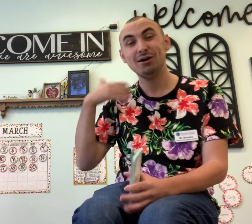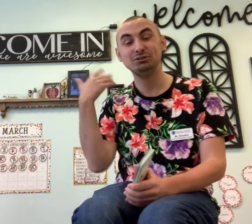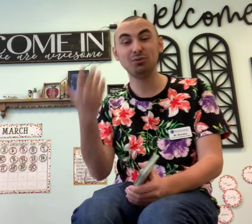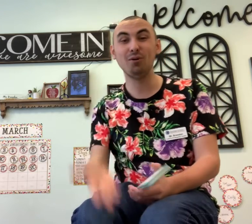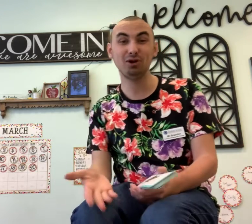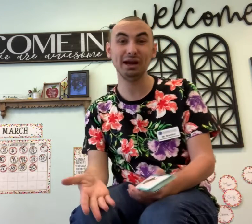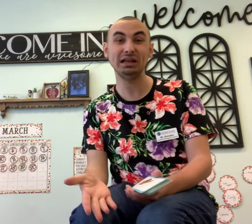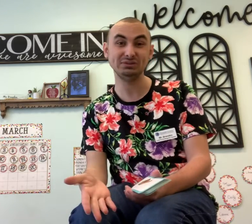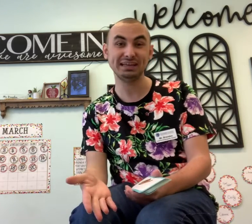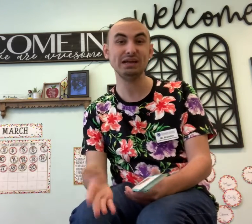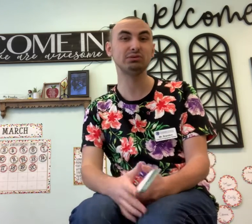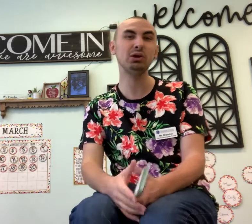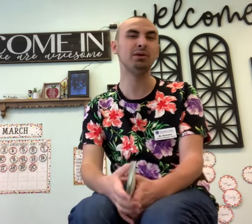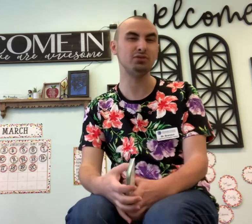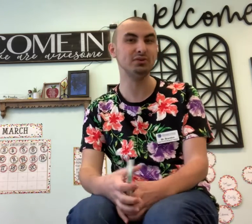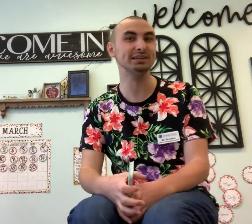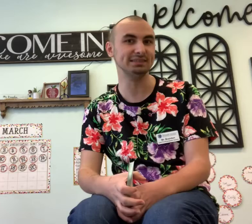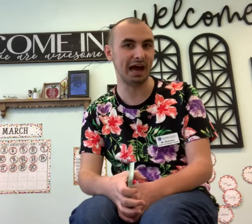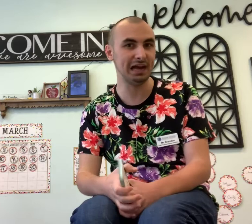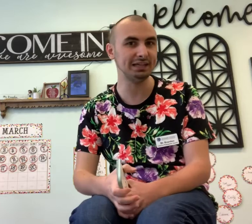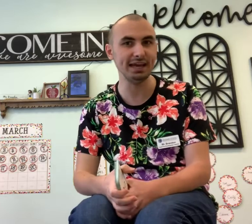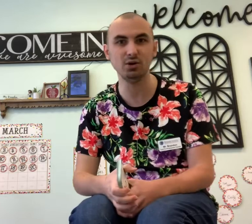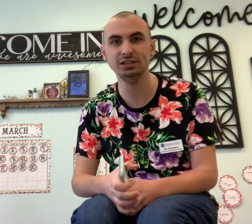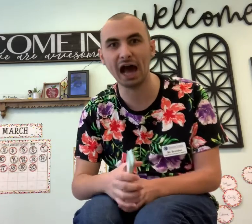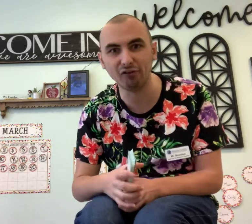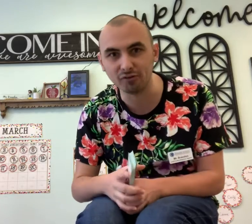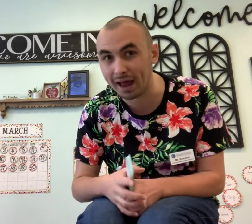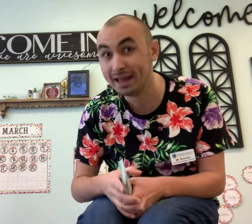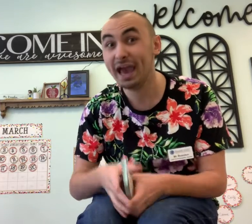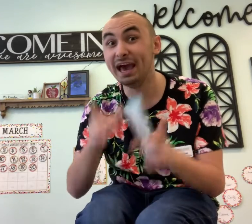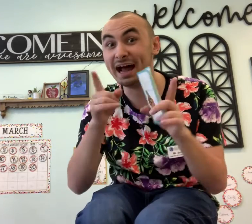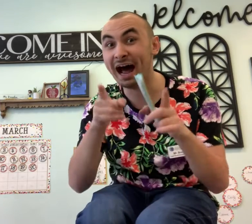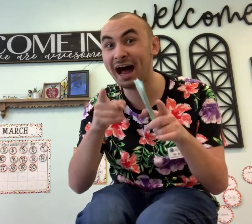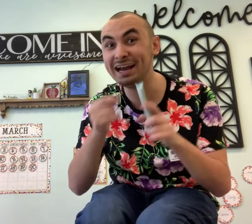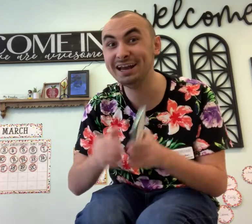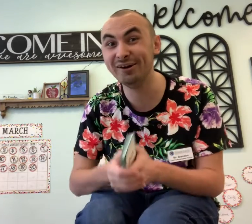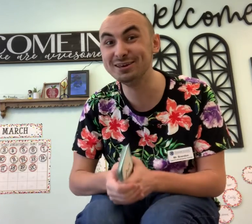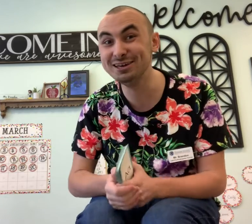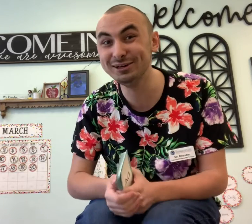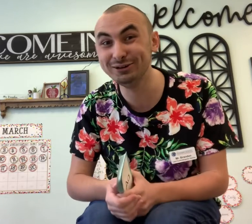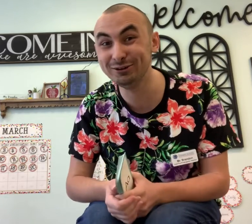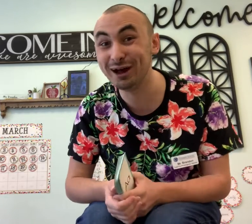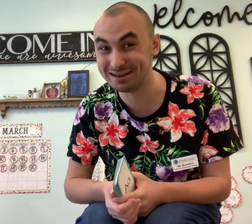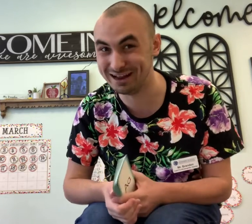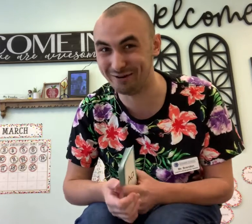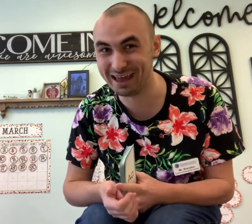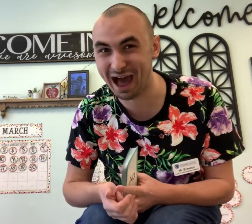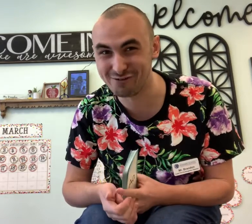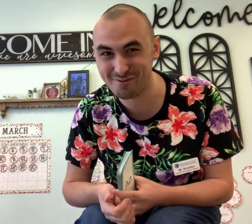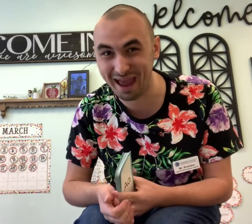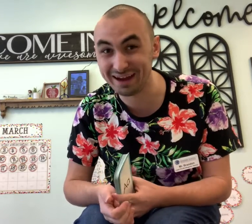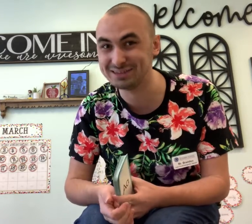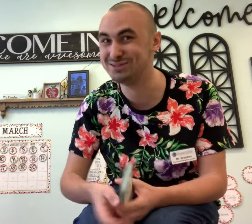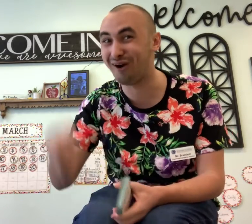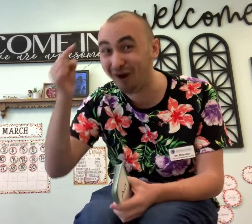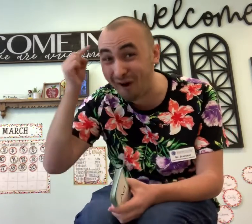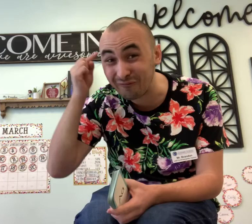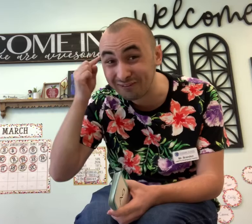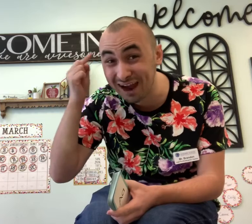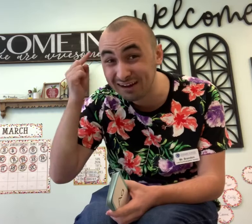So what we're going to do today is we're going to review the sign language alphabet. And I know you know the alphabet because you are all very,